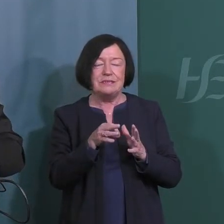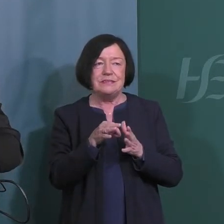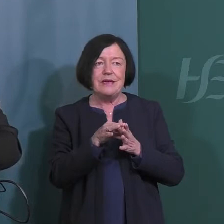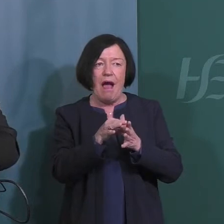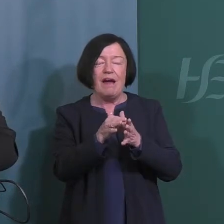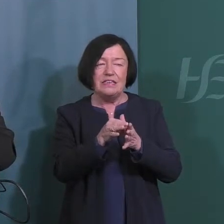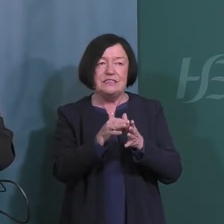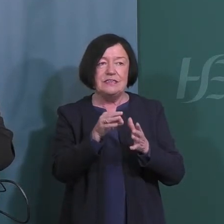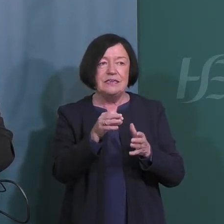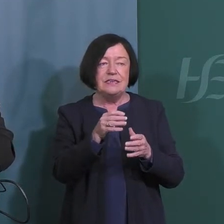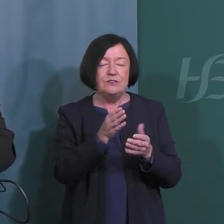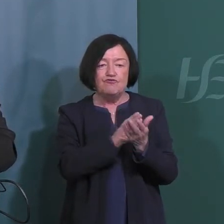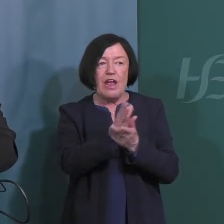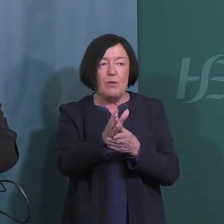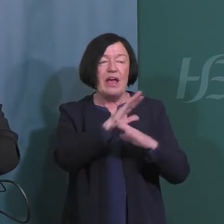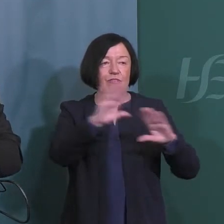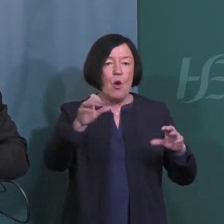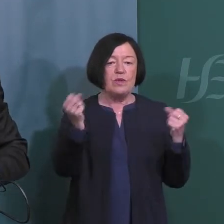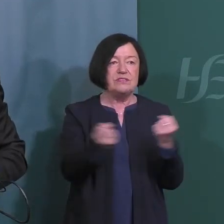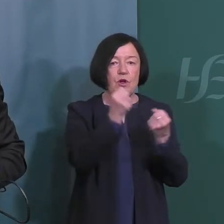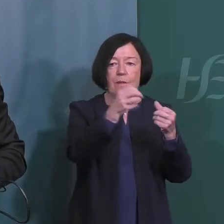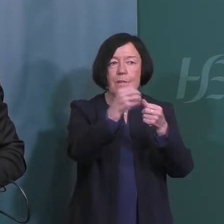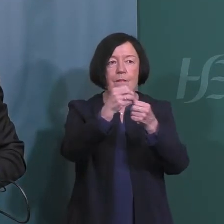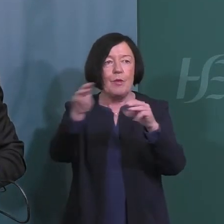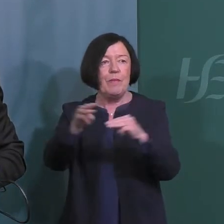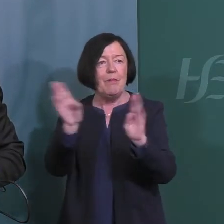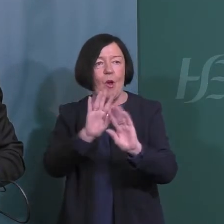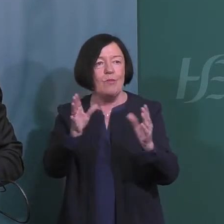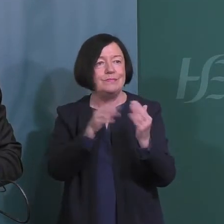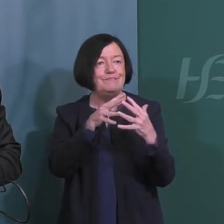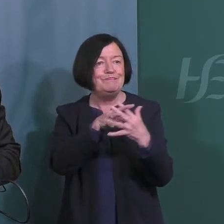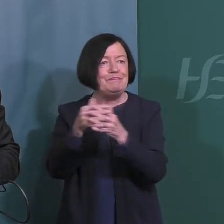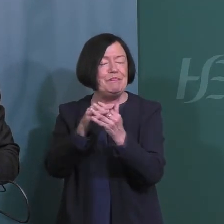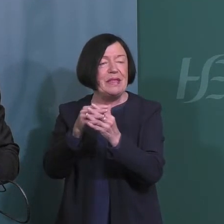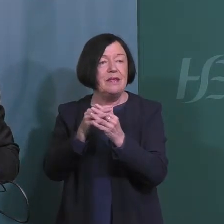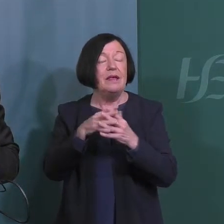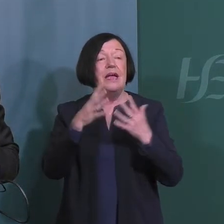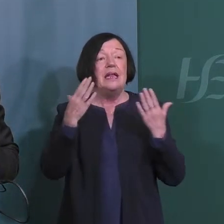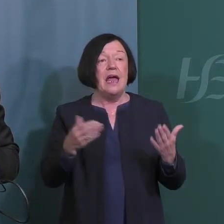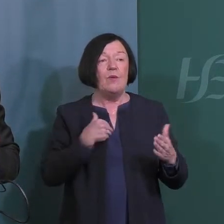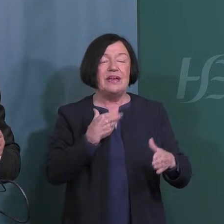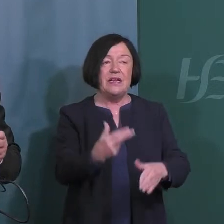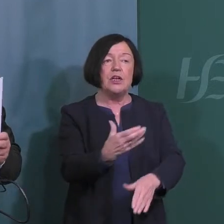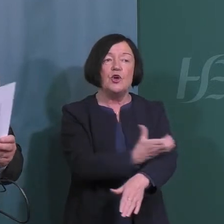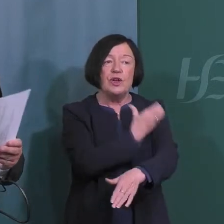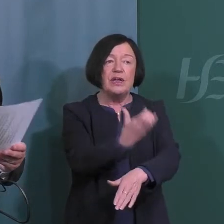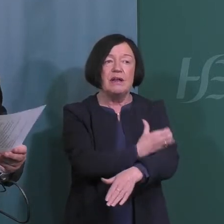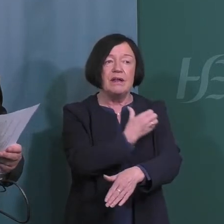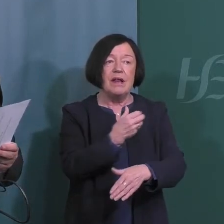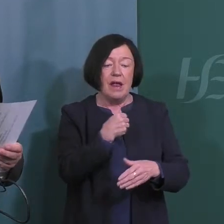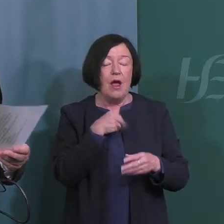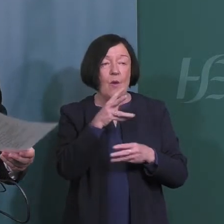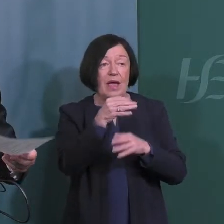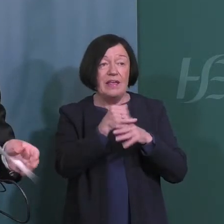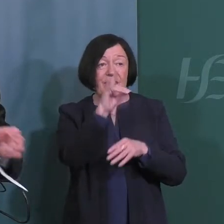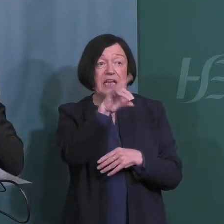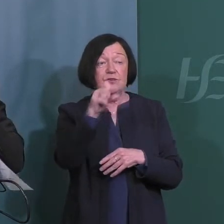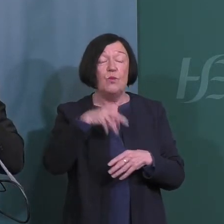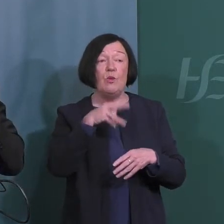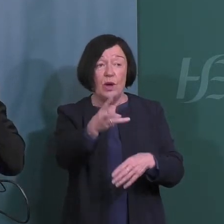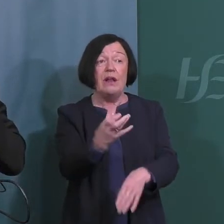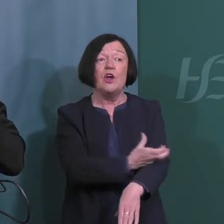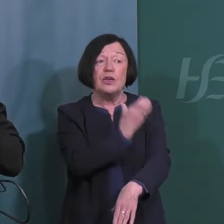and early, and don't socialise. So for now, we need to continue our approach in the HSE, and we will